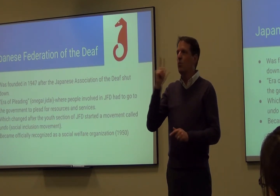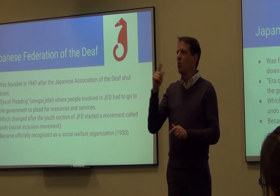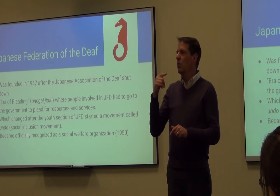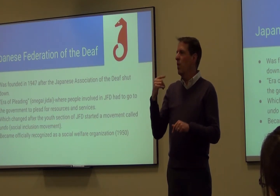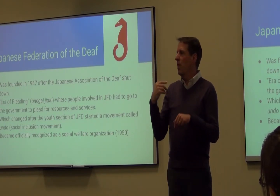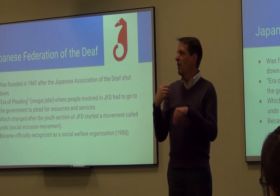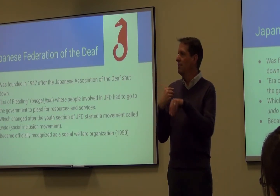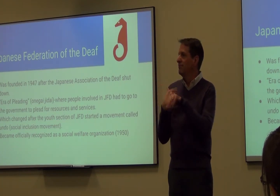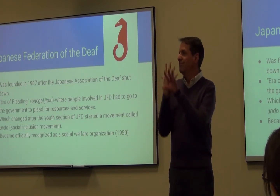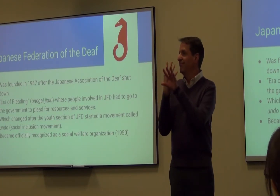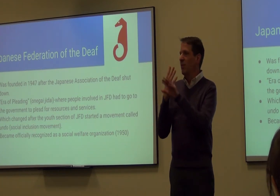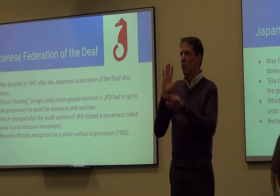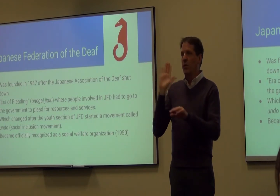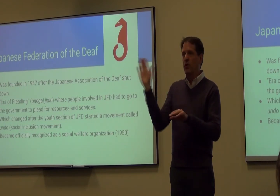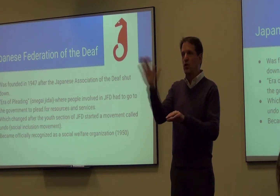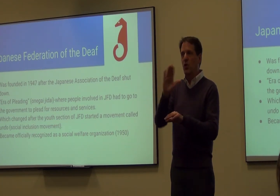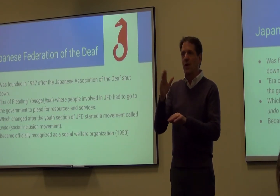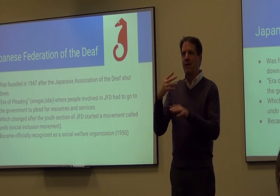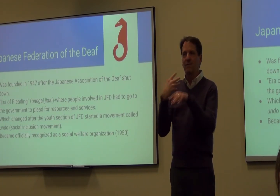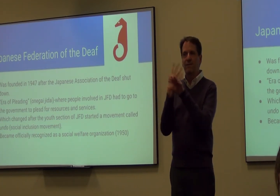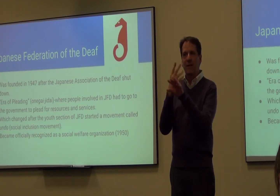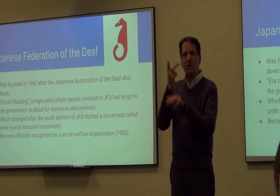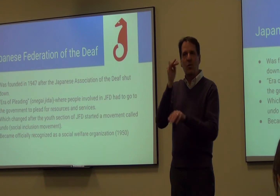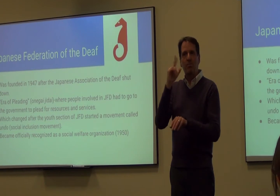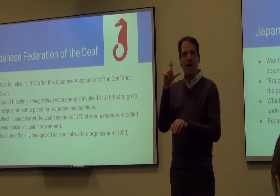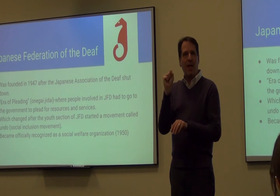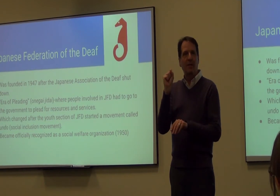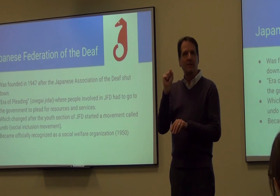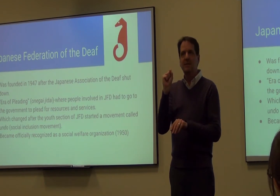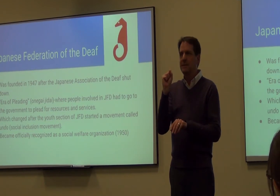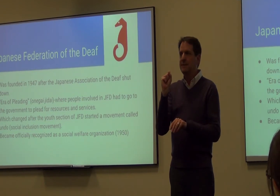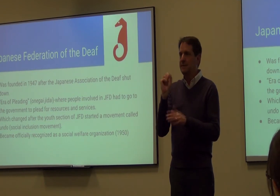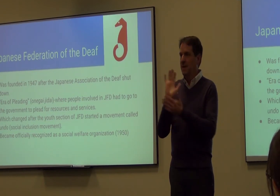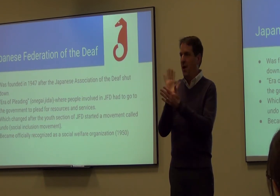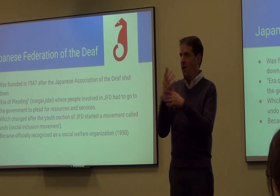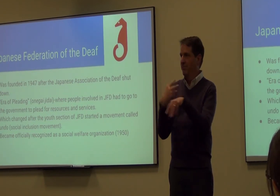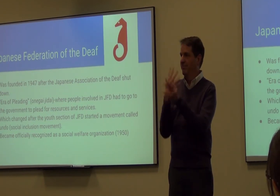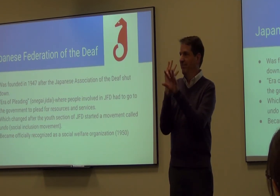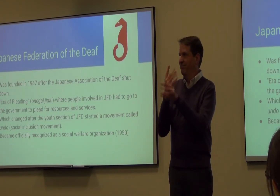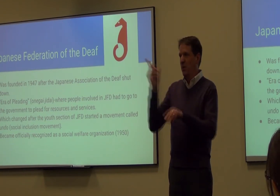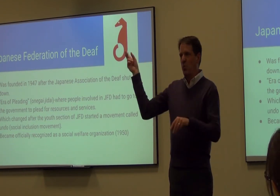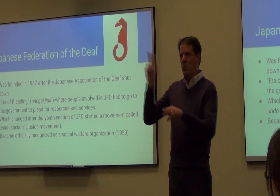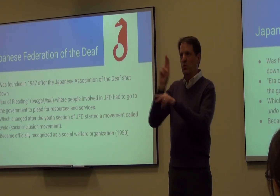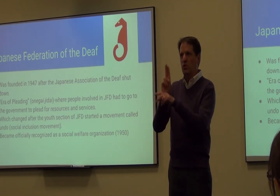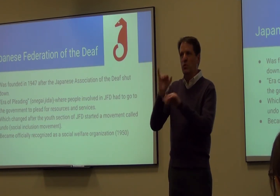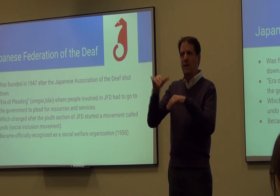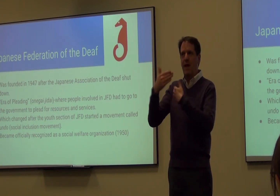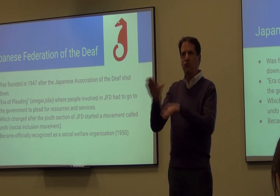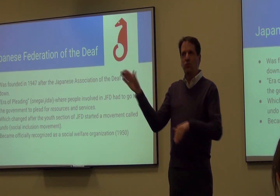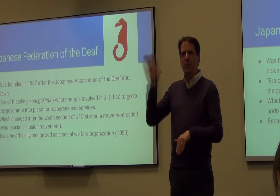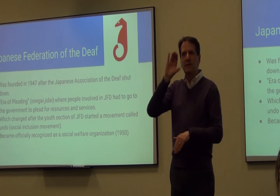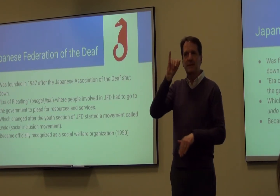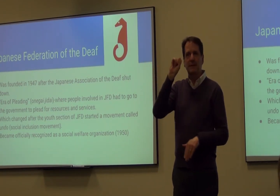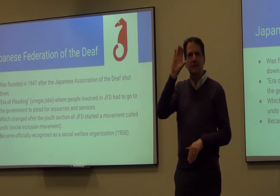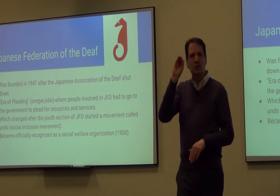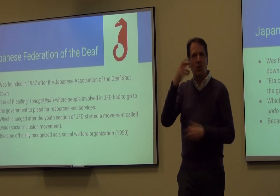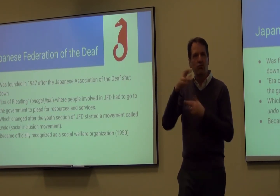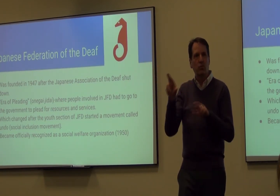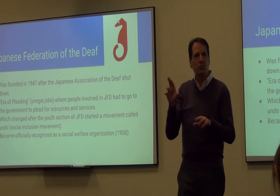And then on April 13th, we're going to Skype in again with your video pen pals. So you're actually gonna get to see them, and we'll use that Cisco